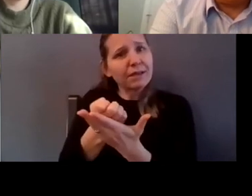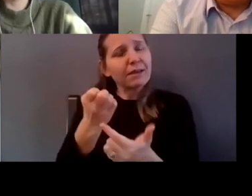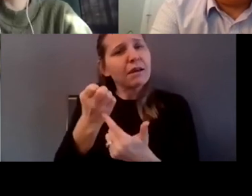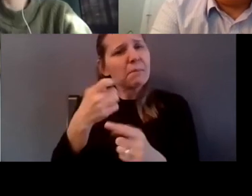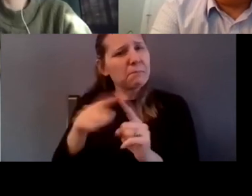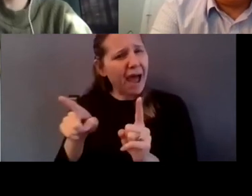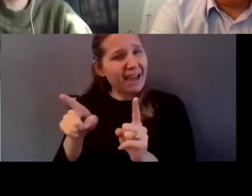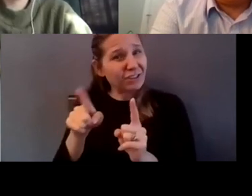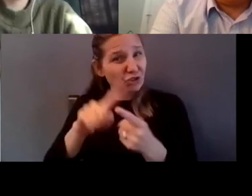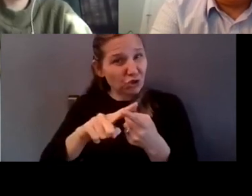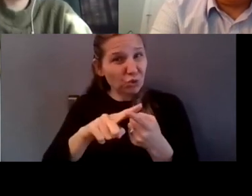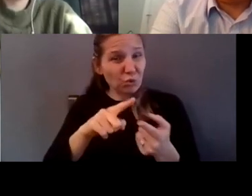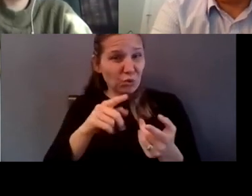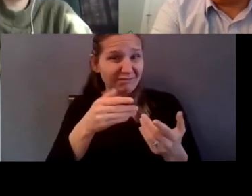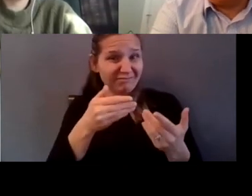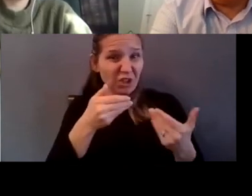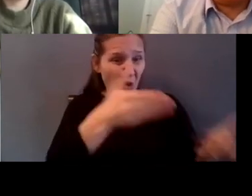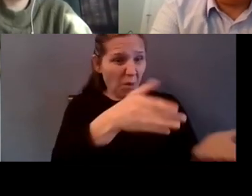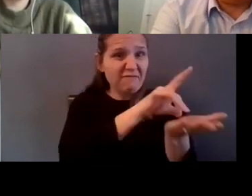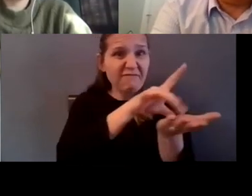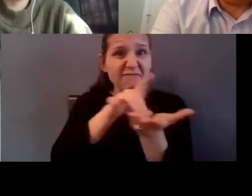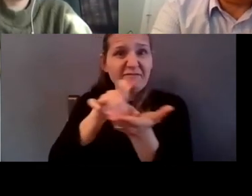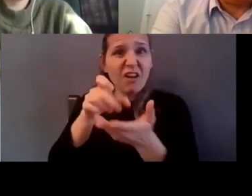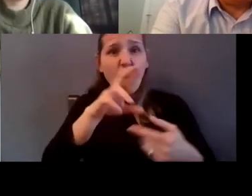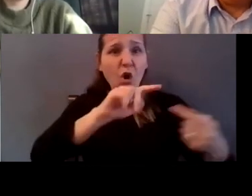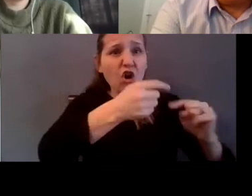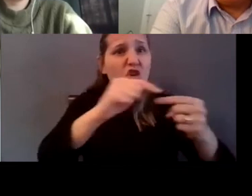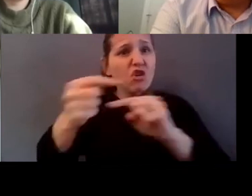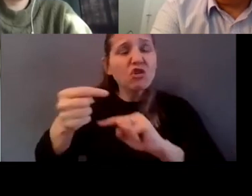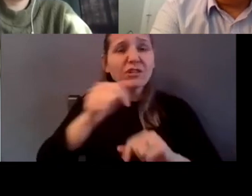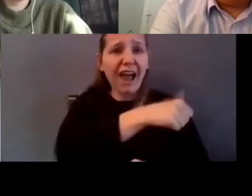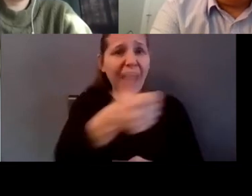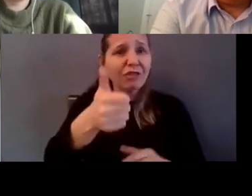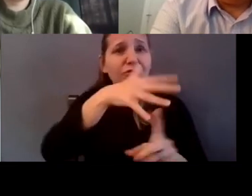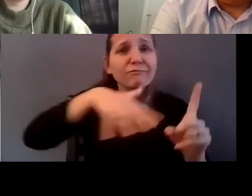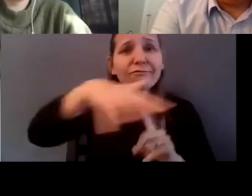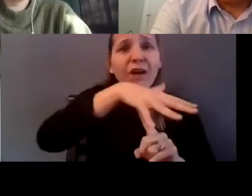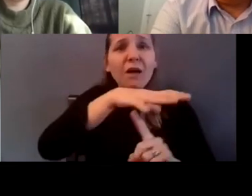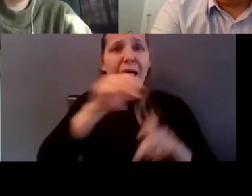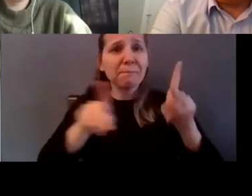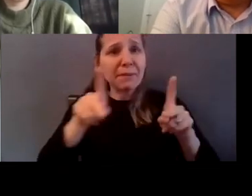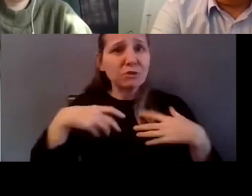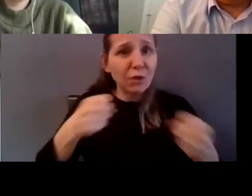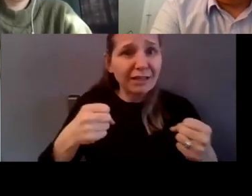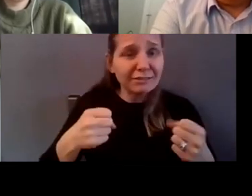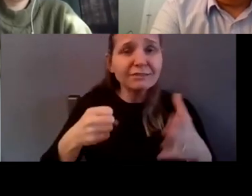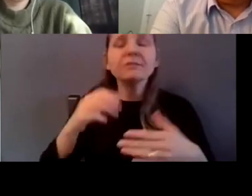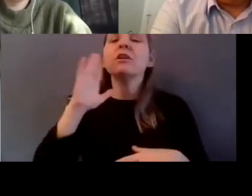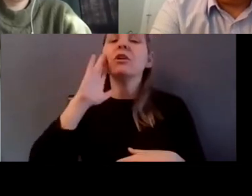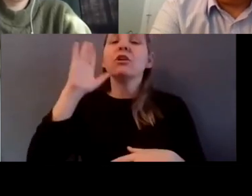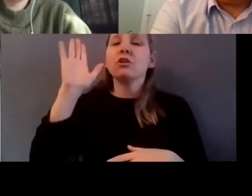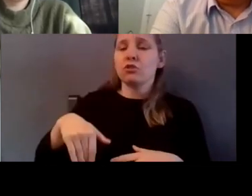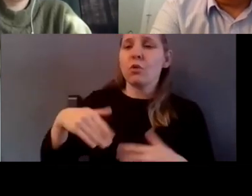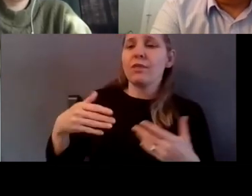at transboundary issues as Coast Salish between the Canada-US tribes and the health of the Salish Sea.